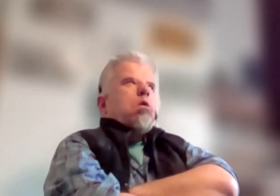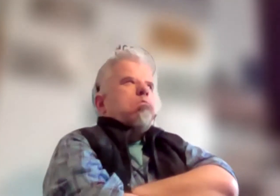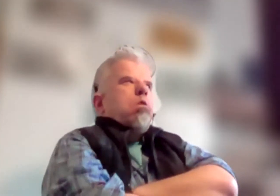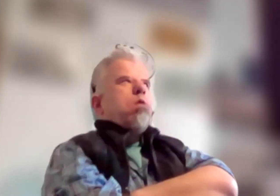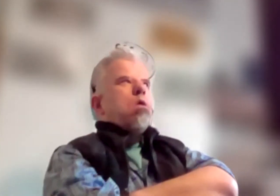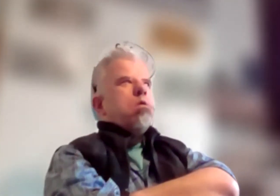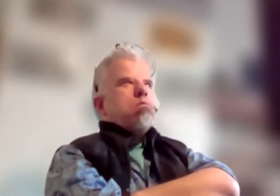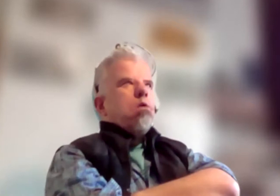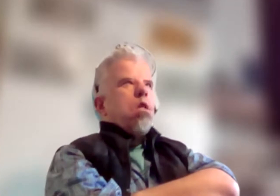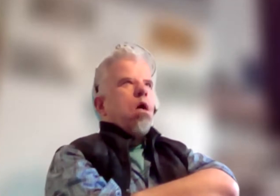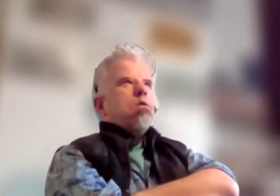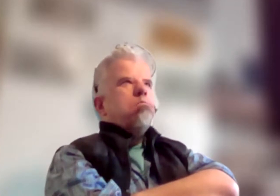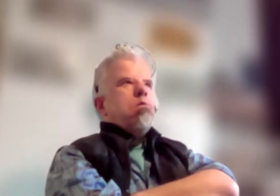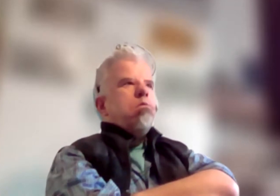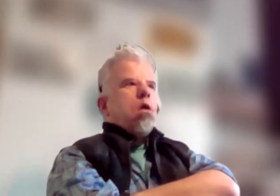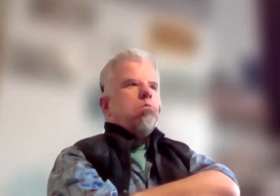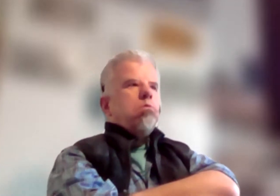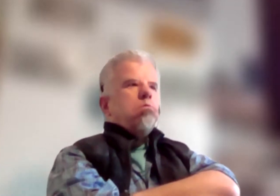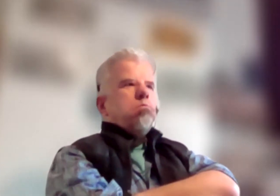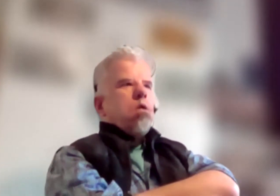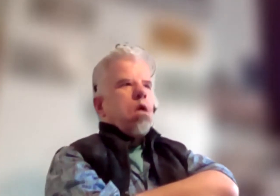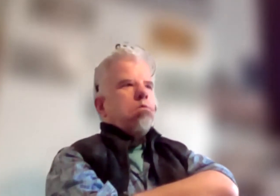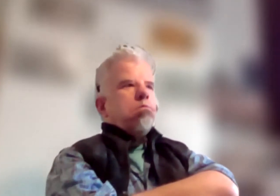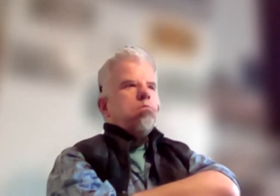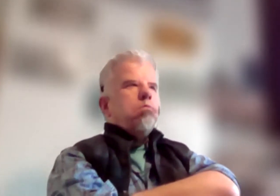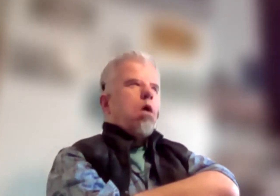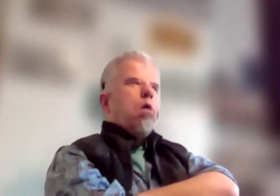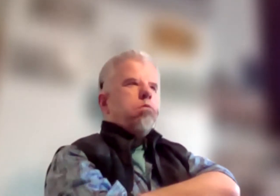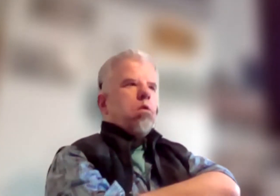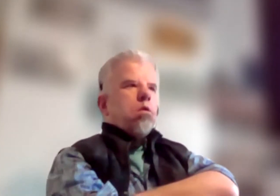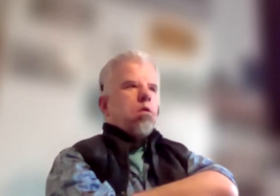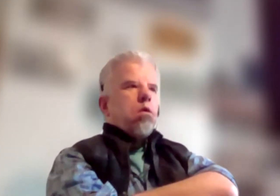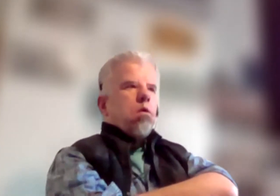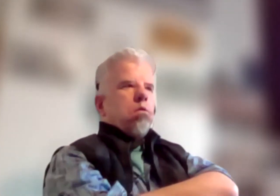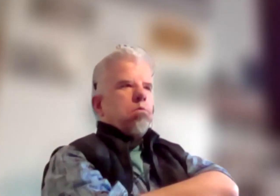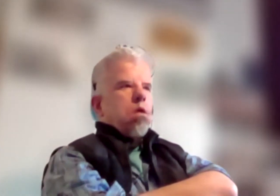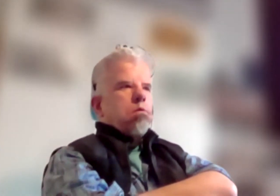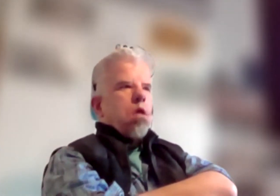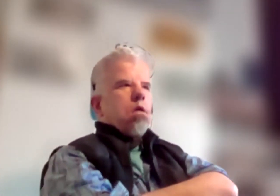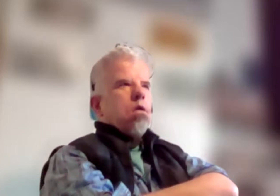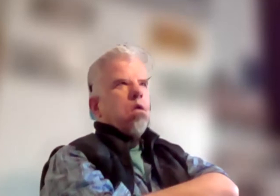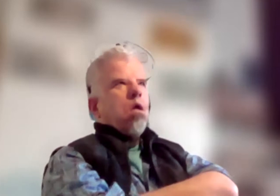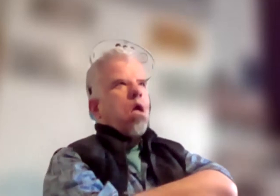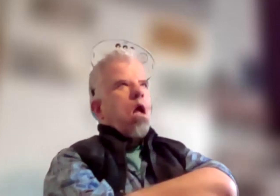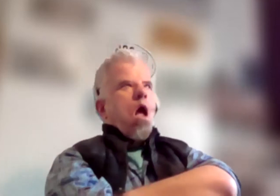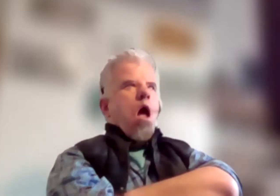I guess because my face is paralysed, people don't really know whether I've understood what they